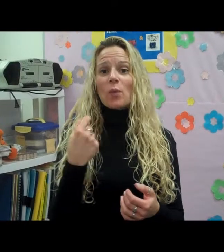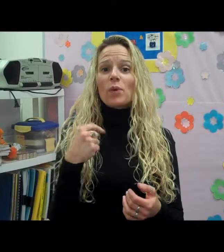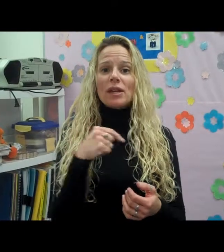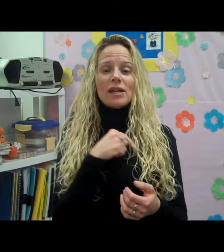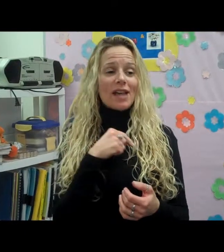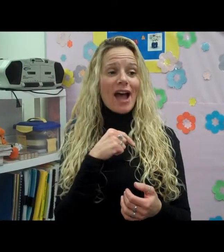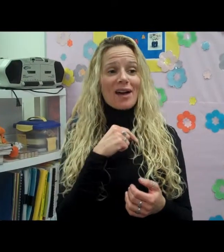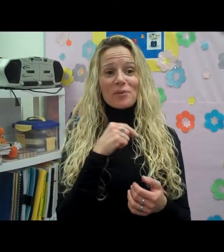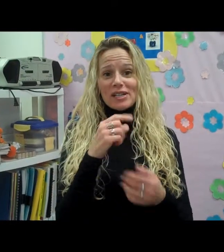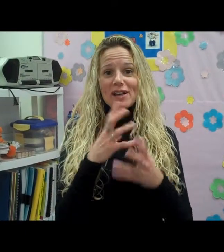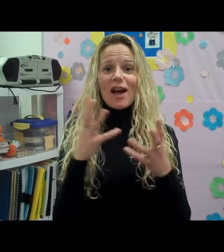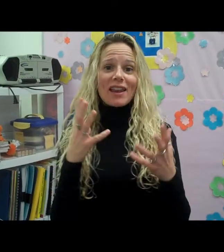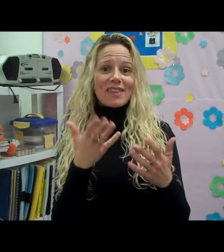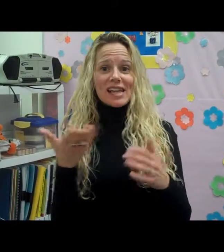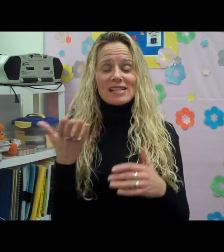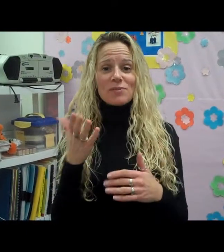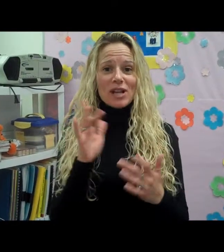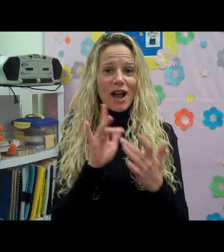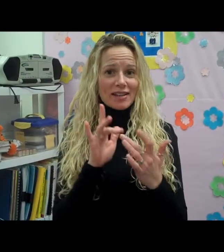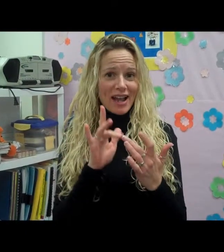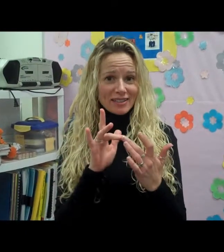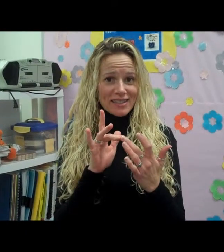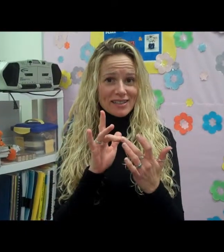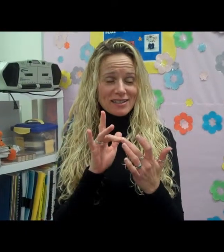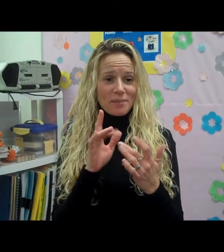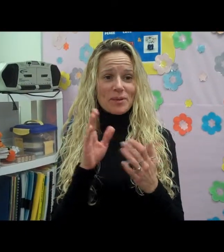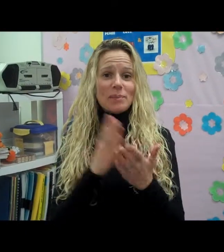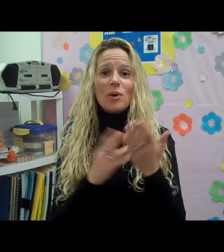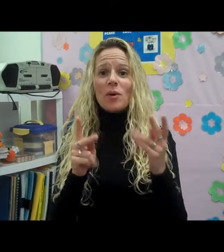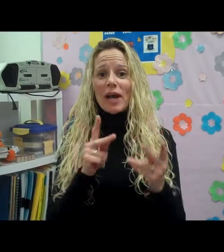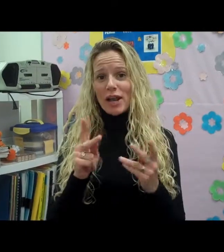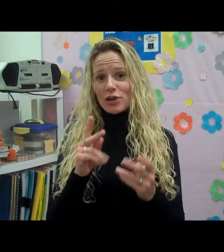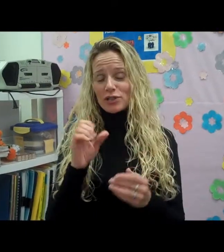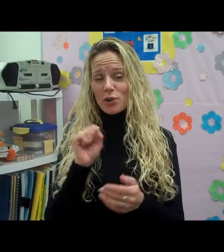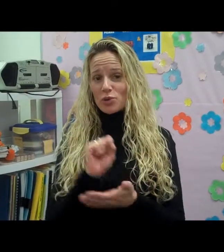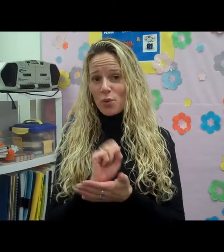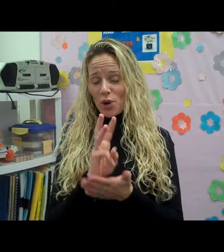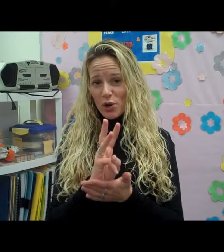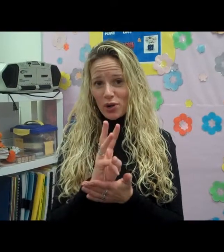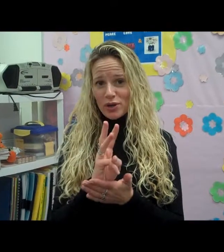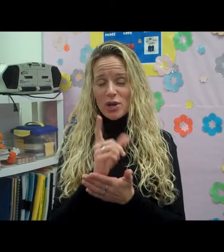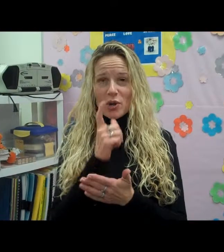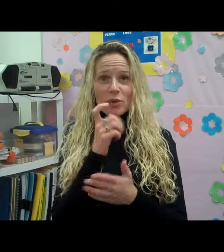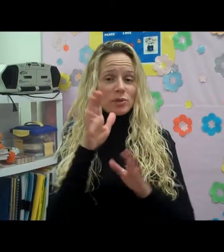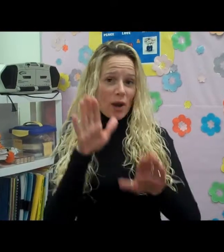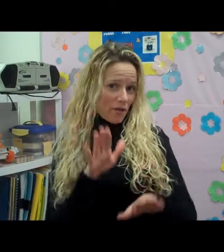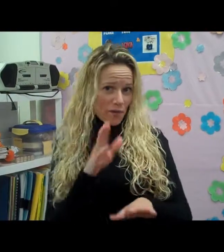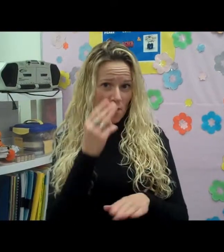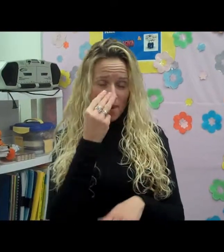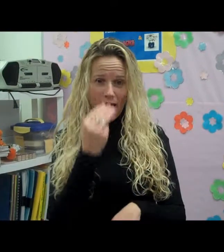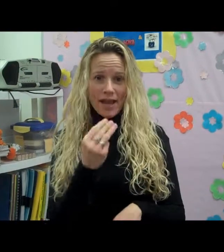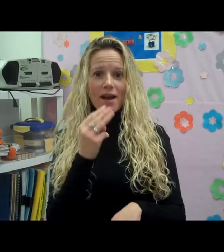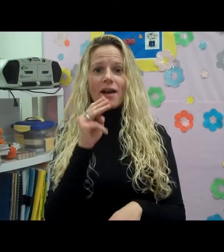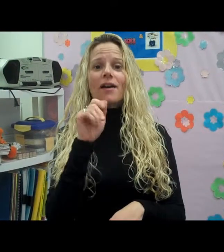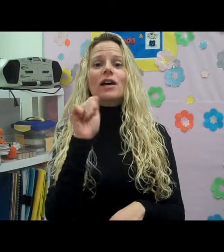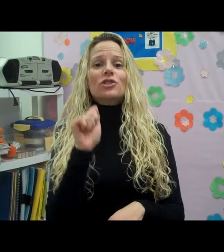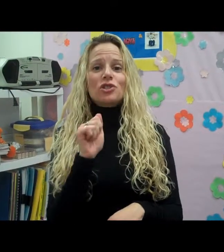we, uh, we did a lot of things and we contacted some people and our social worker, who is wonderful, Maya, she